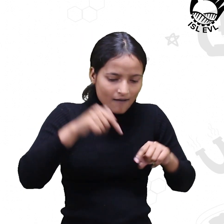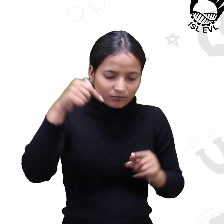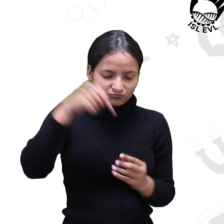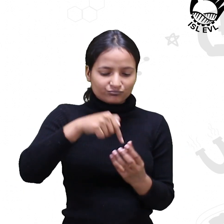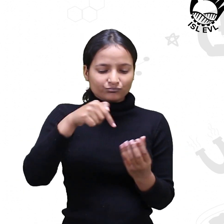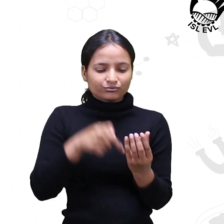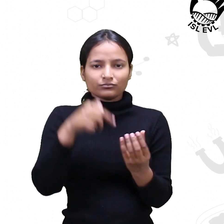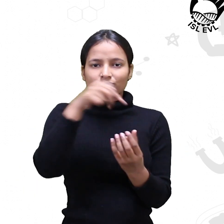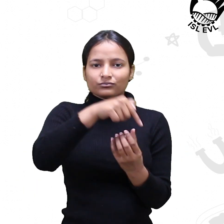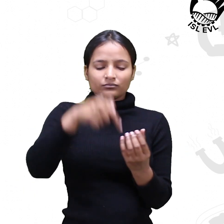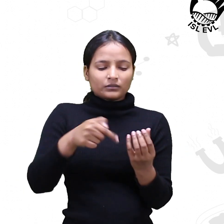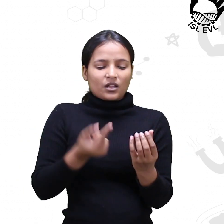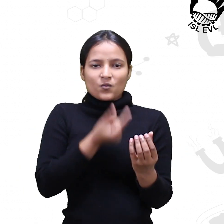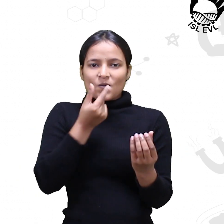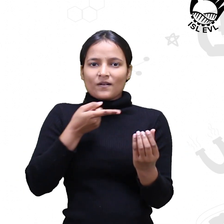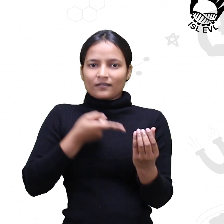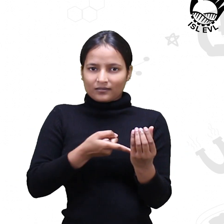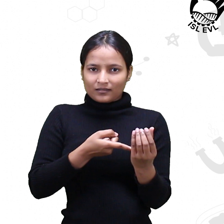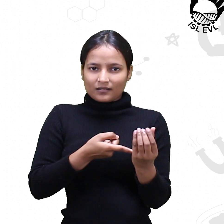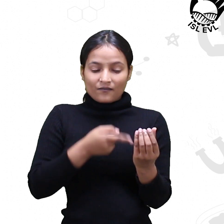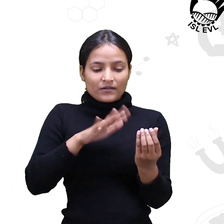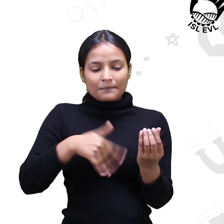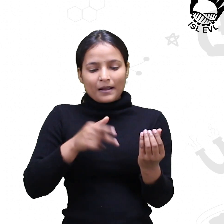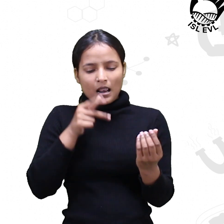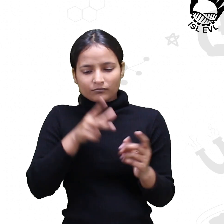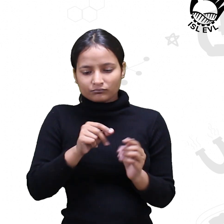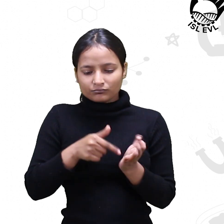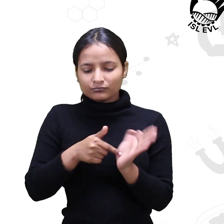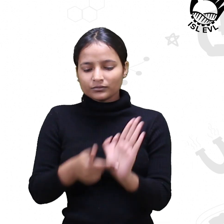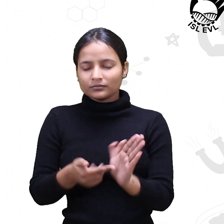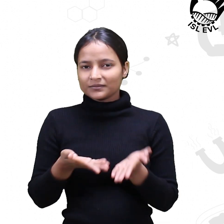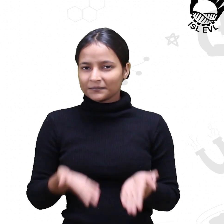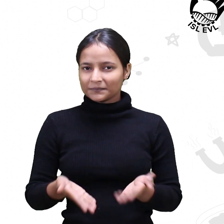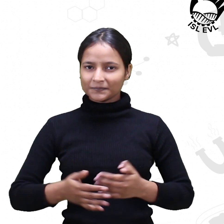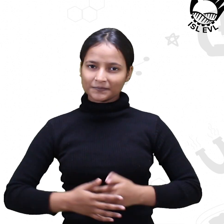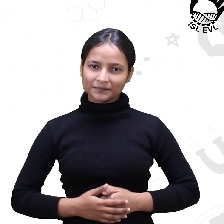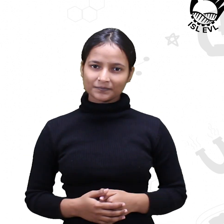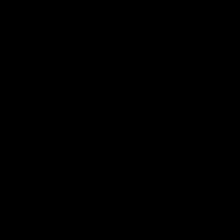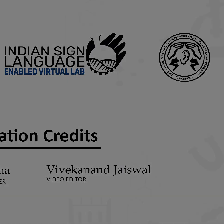model organisms, because we cannot experiment on humans. Listening to these details,